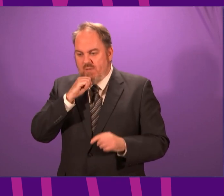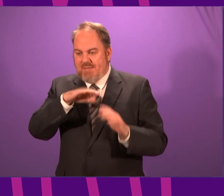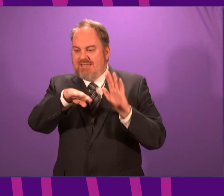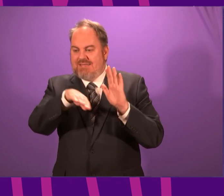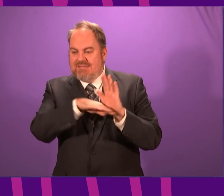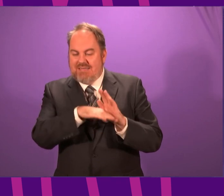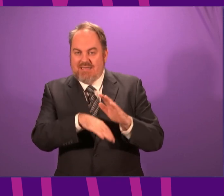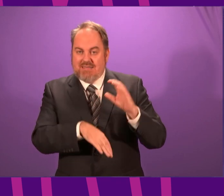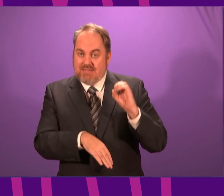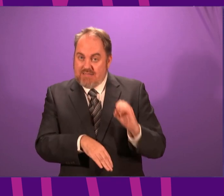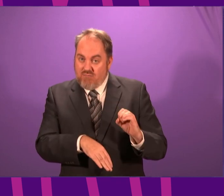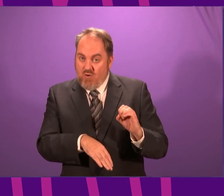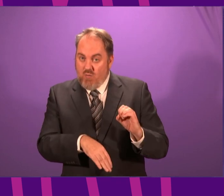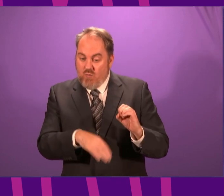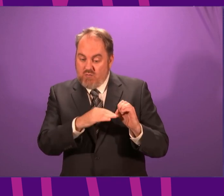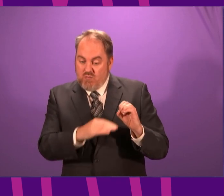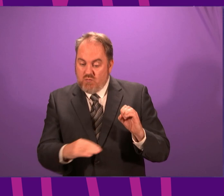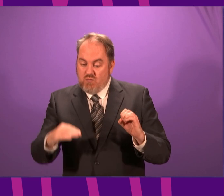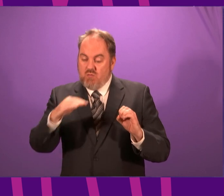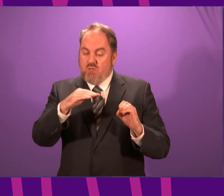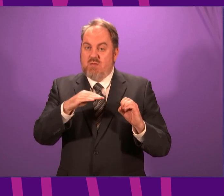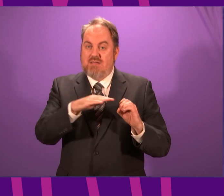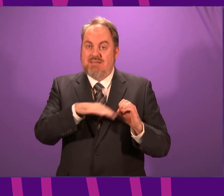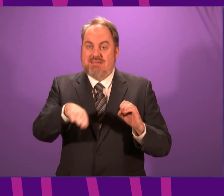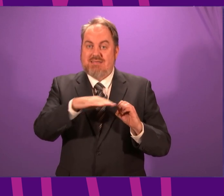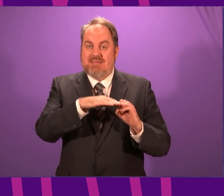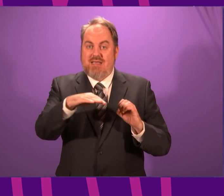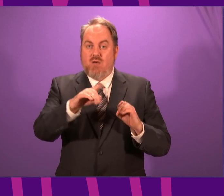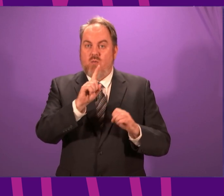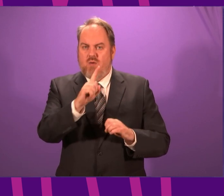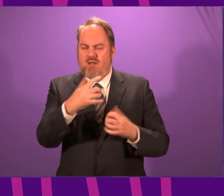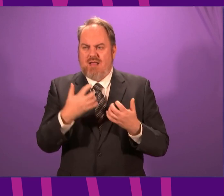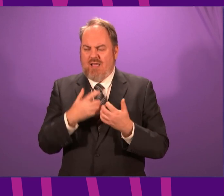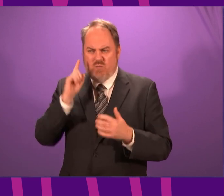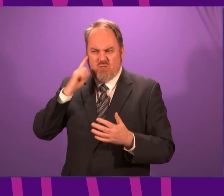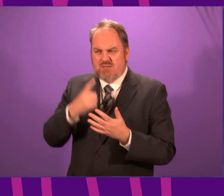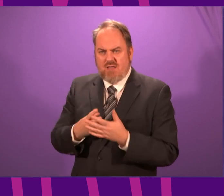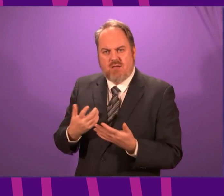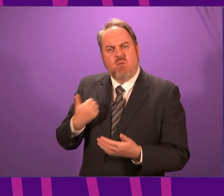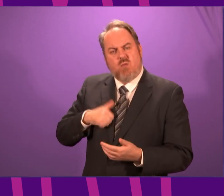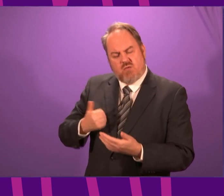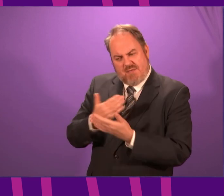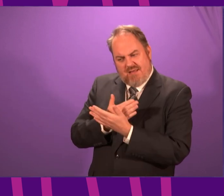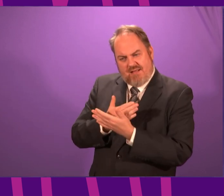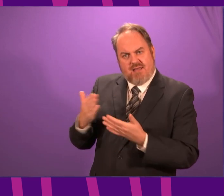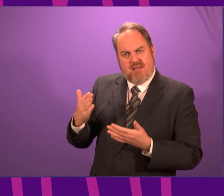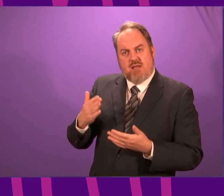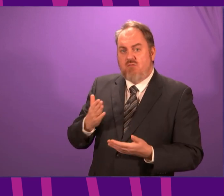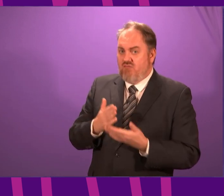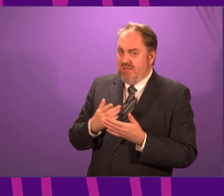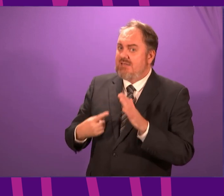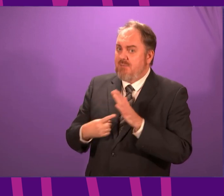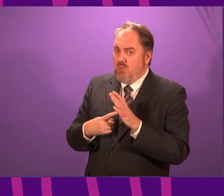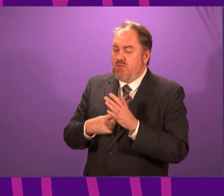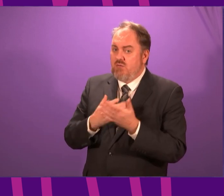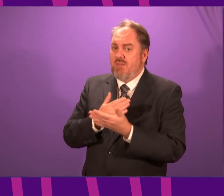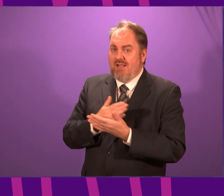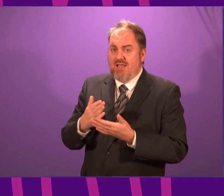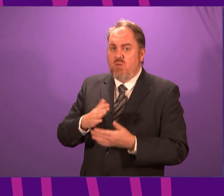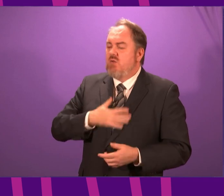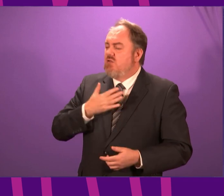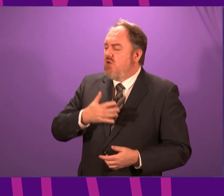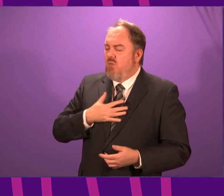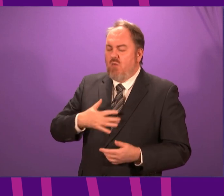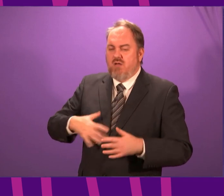restrictions and how they move from one tier to another, because uncertainty and confusion are no one's friend in a pandemic. Changes